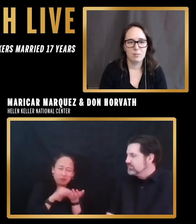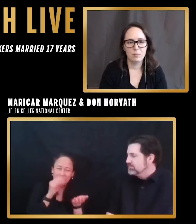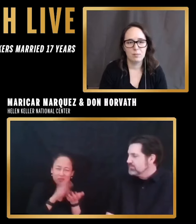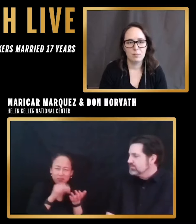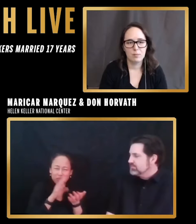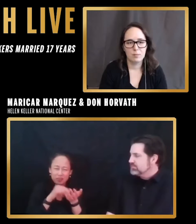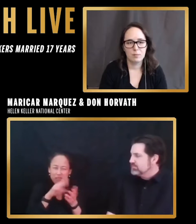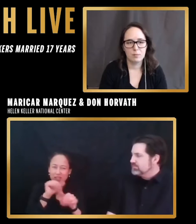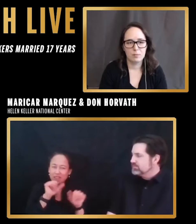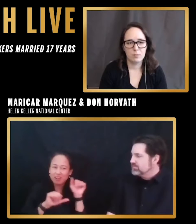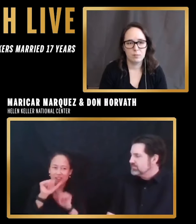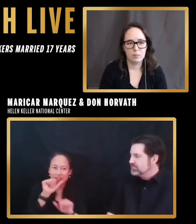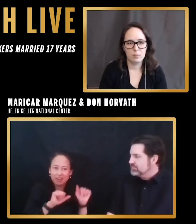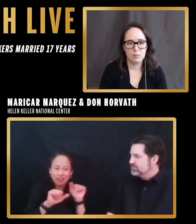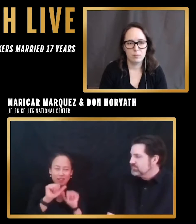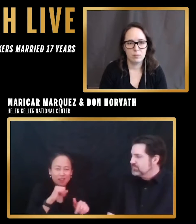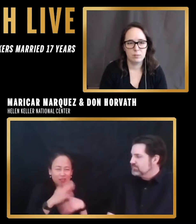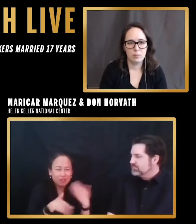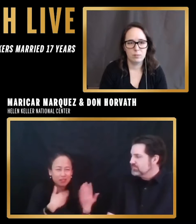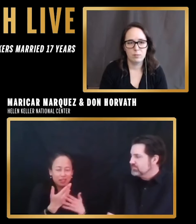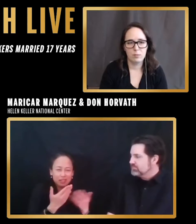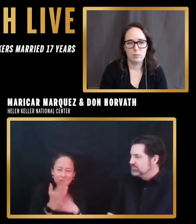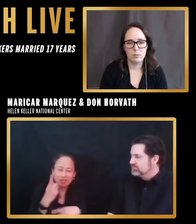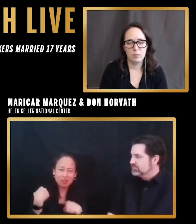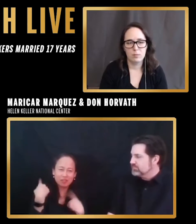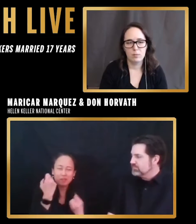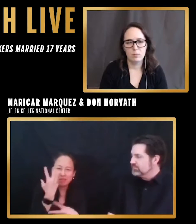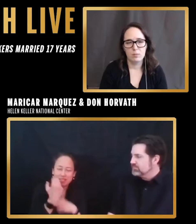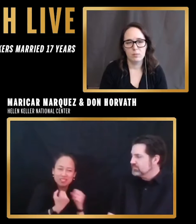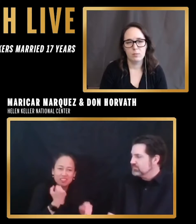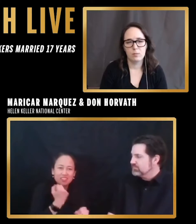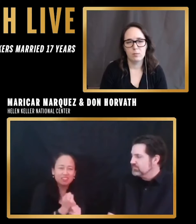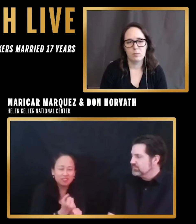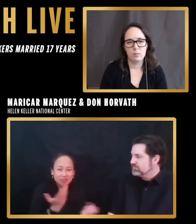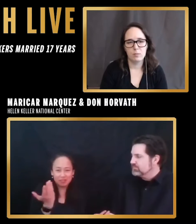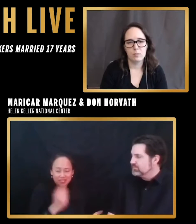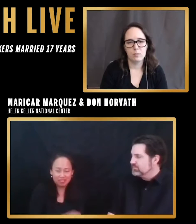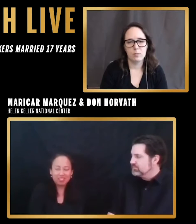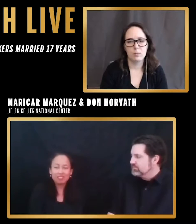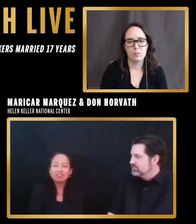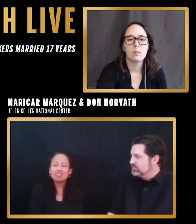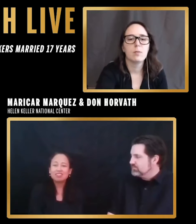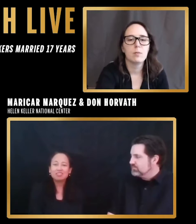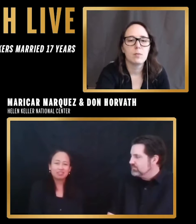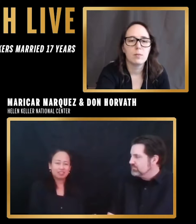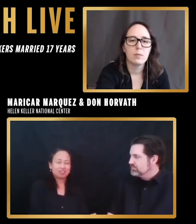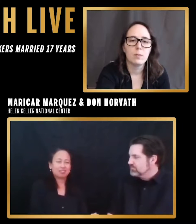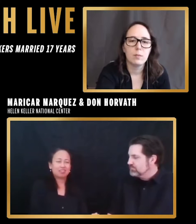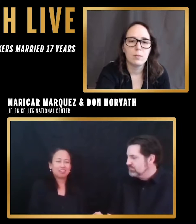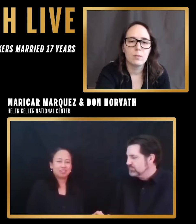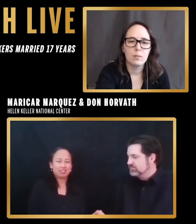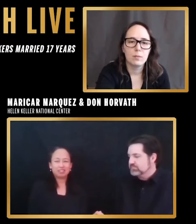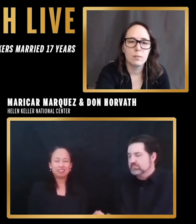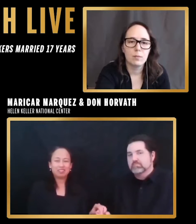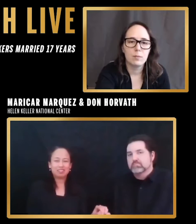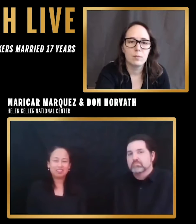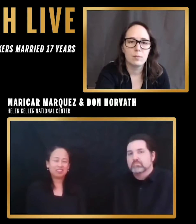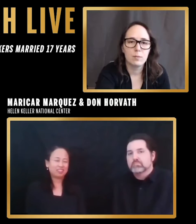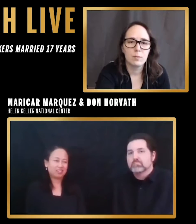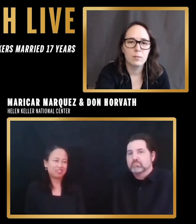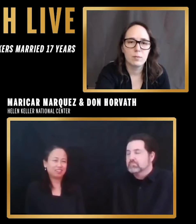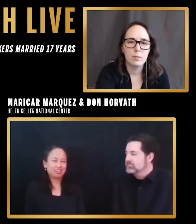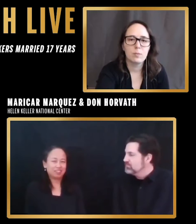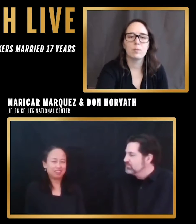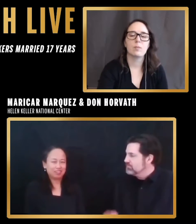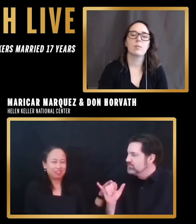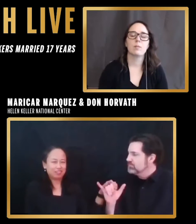are deafblind, sighted, hearing. And when you love each other, you just are able to overcome so many obstacles,